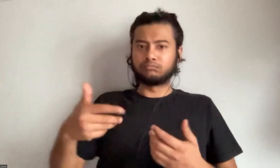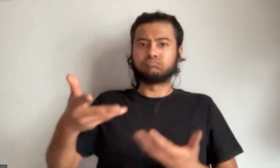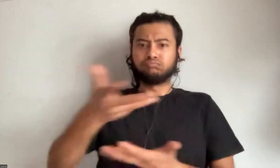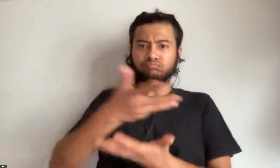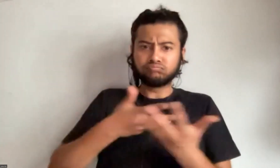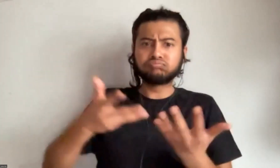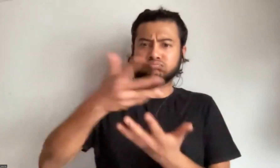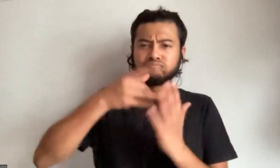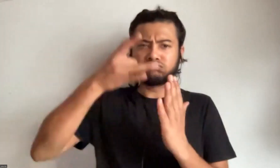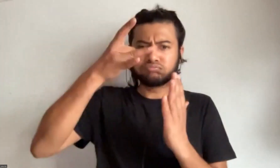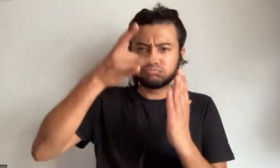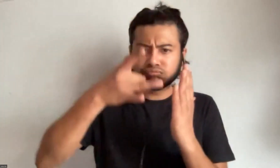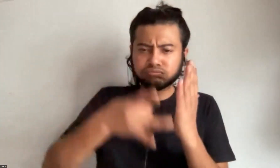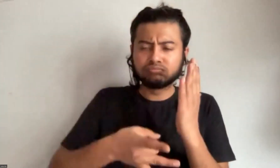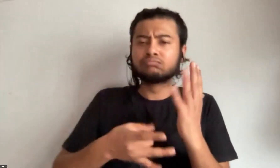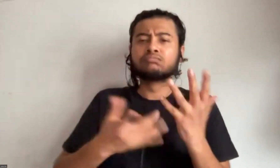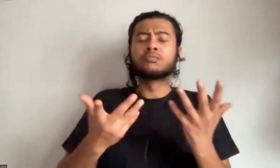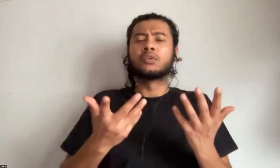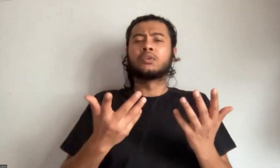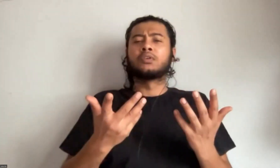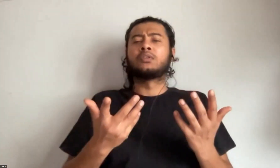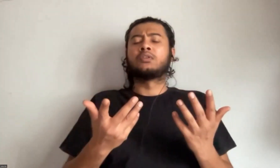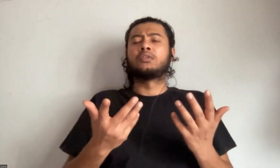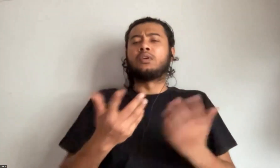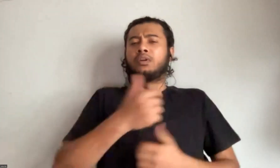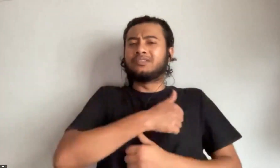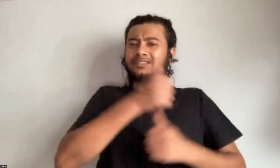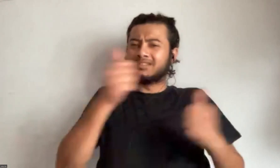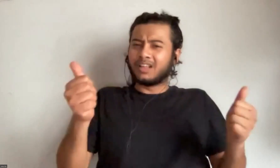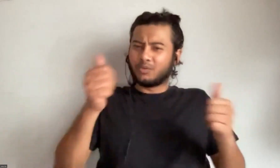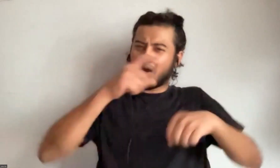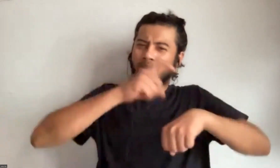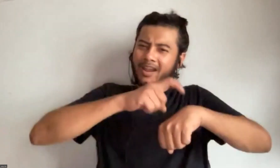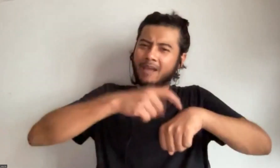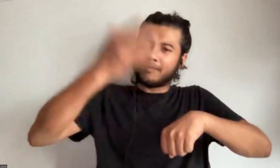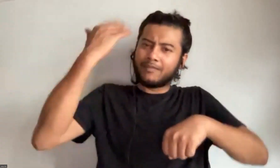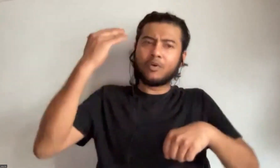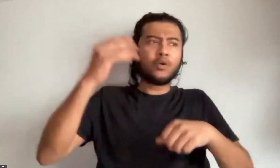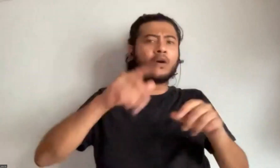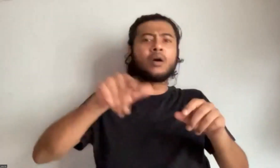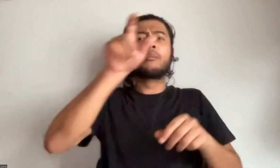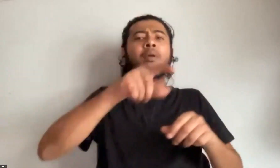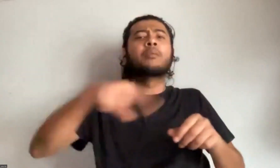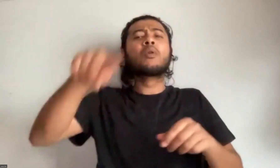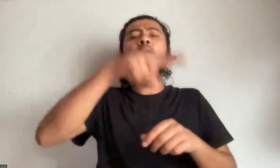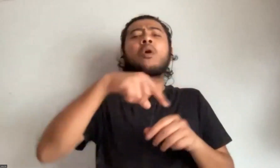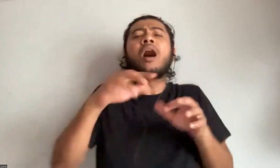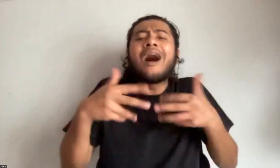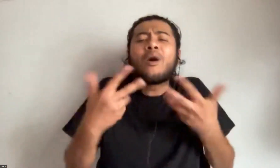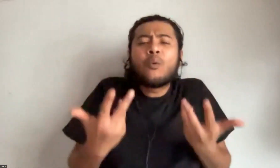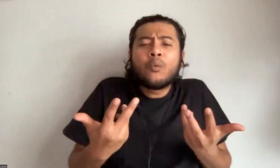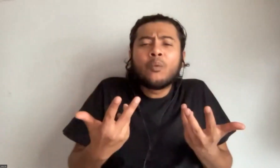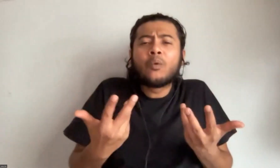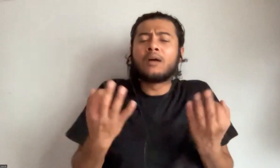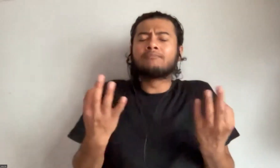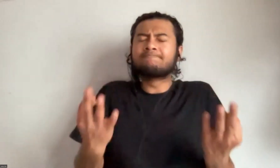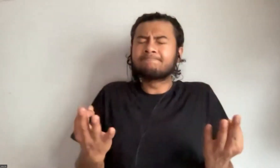yugas. But in all these four yugas, one very common thing is focusing. Whosoever